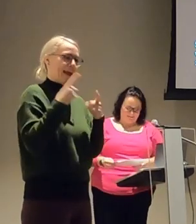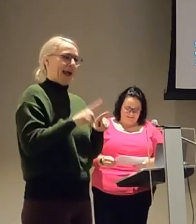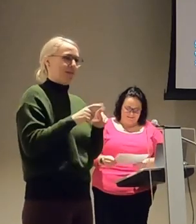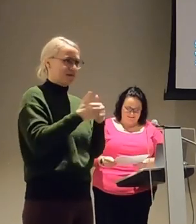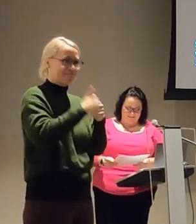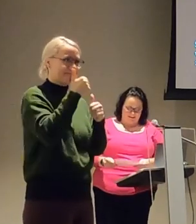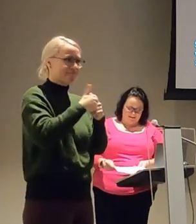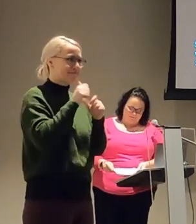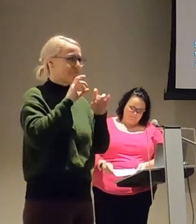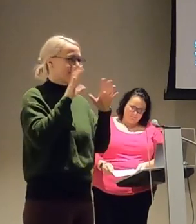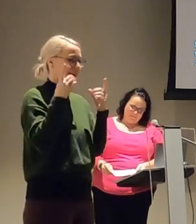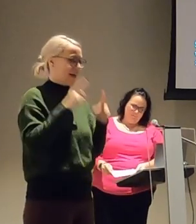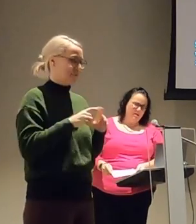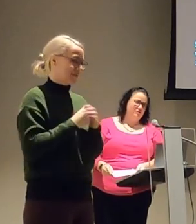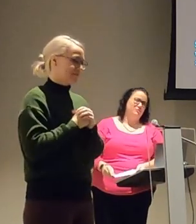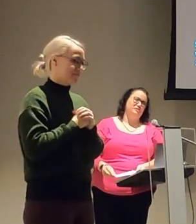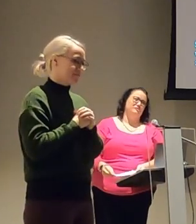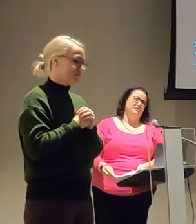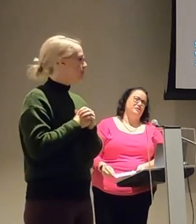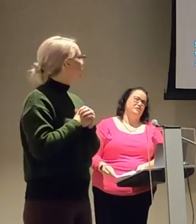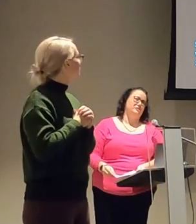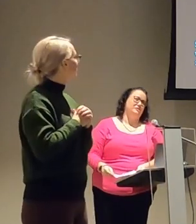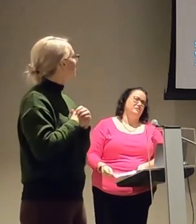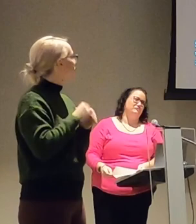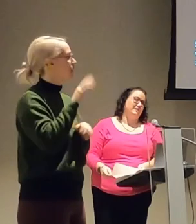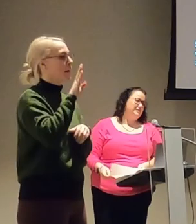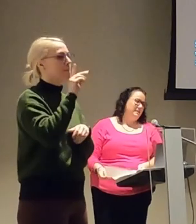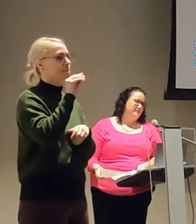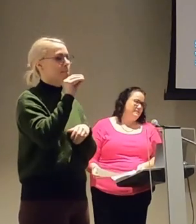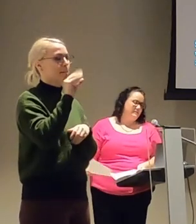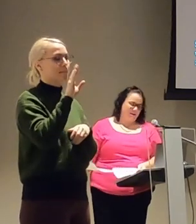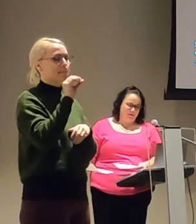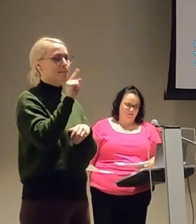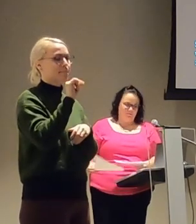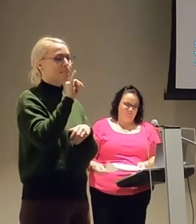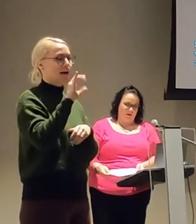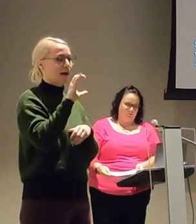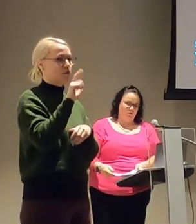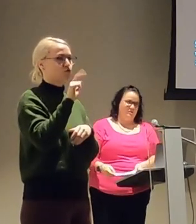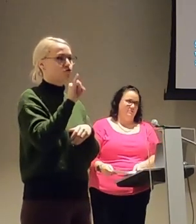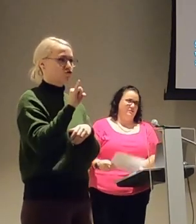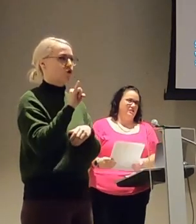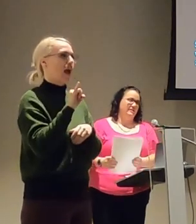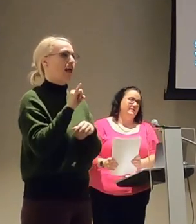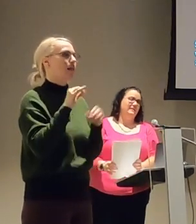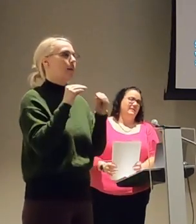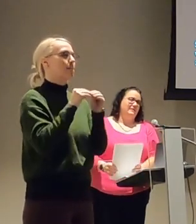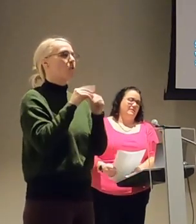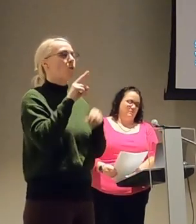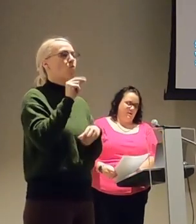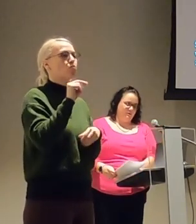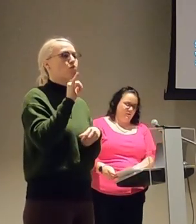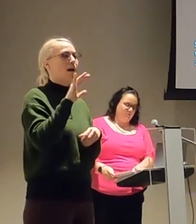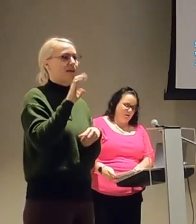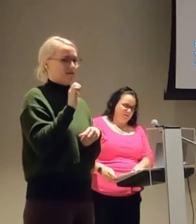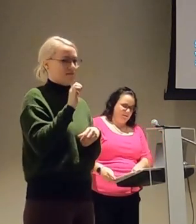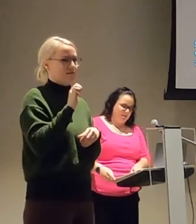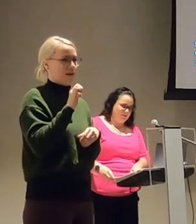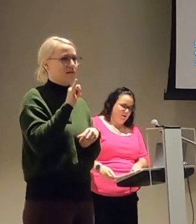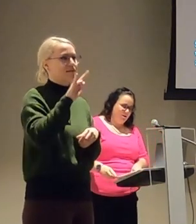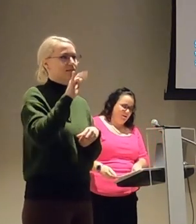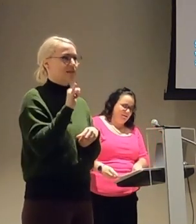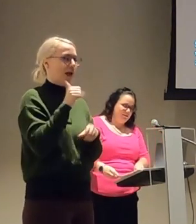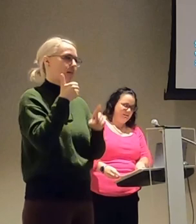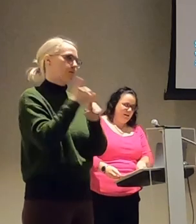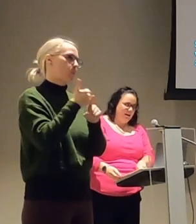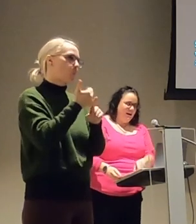Botticelli is much more traditional Renaissance style. Of course, Botticelli, very well-known